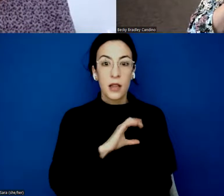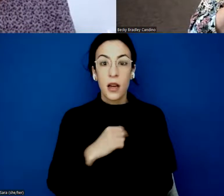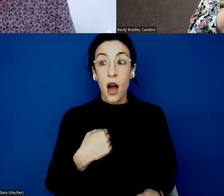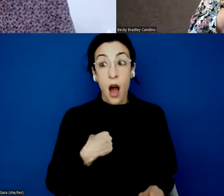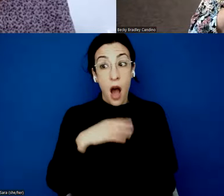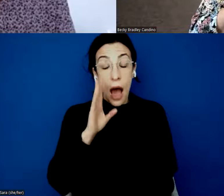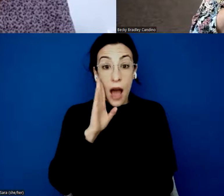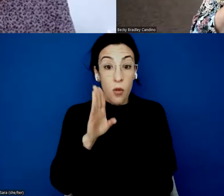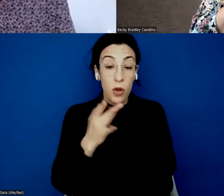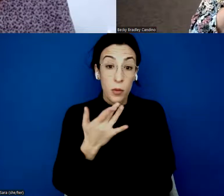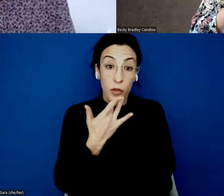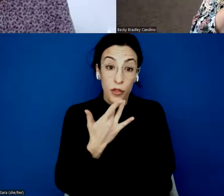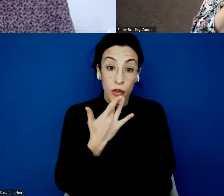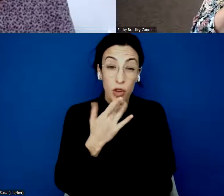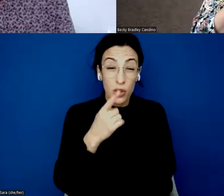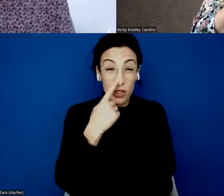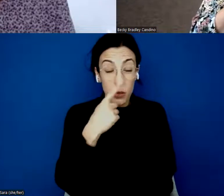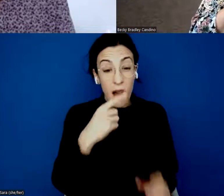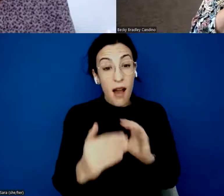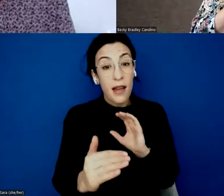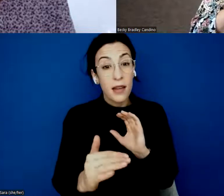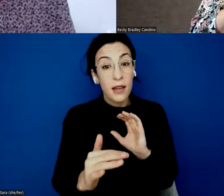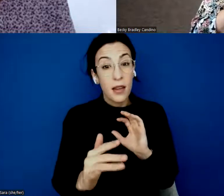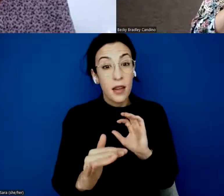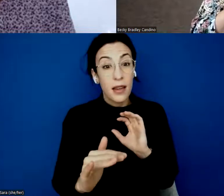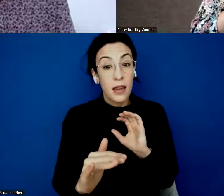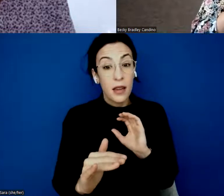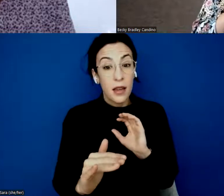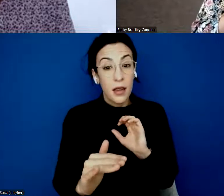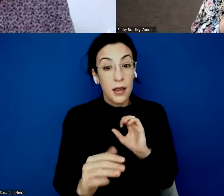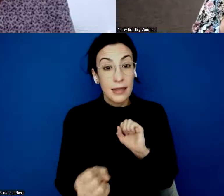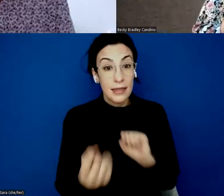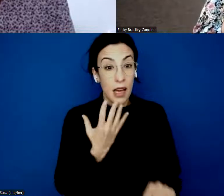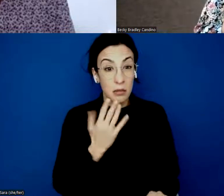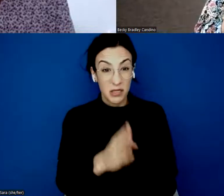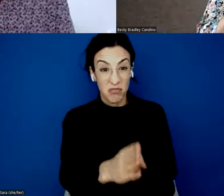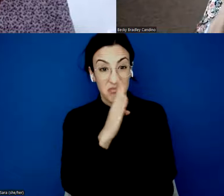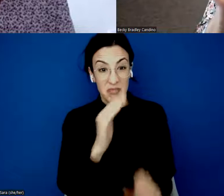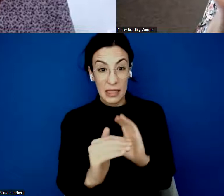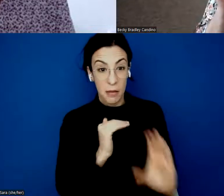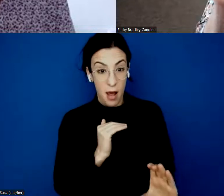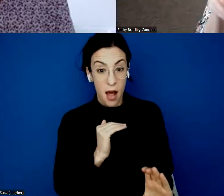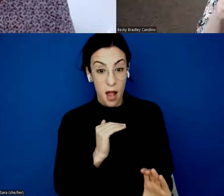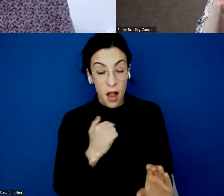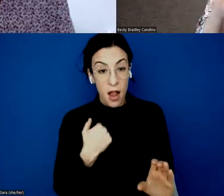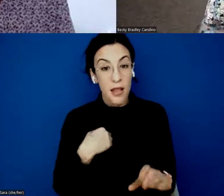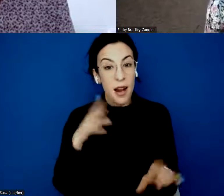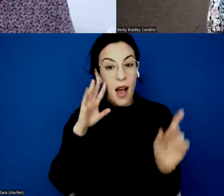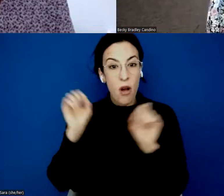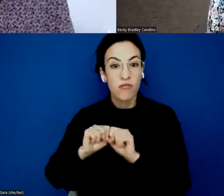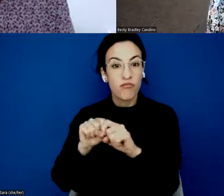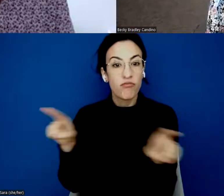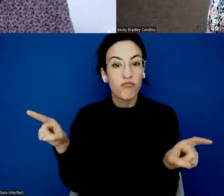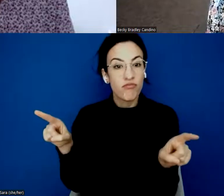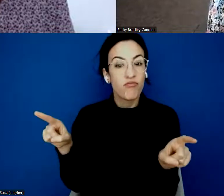I would prefer if you would send it to me, email me directly, and then I'll just email the people